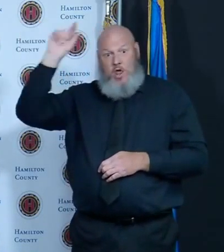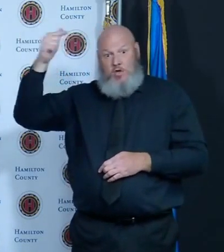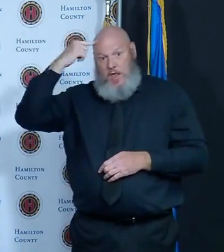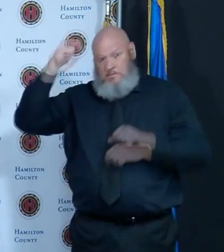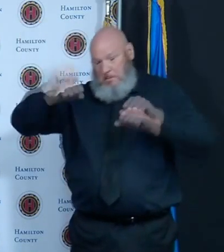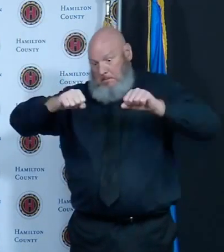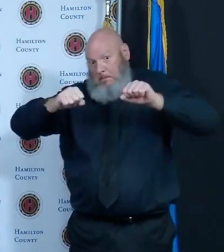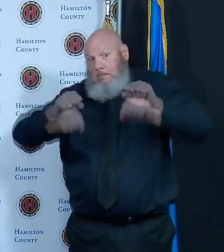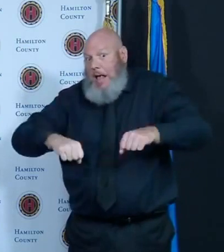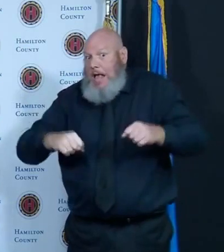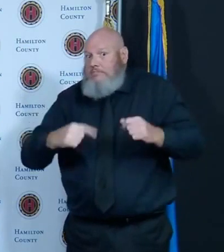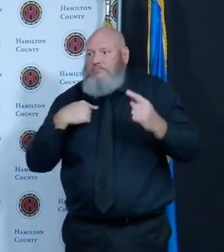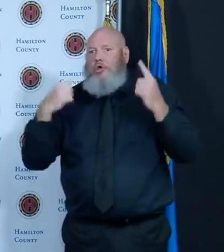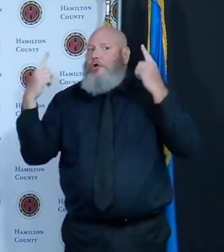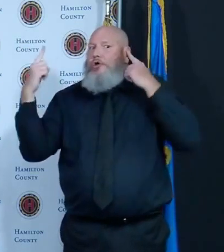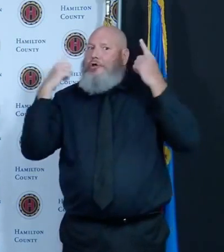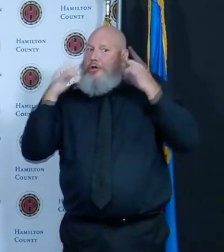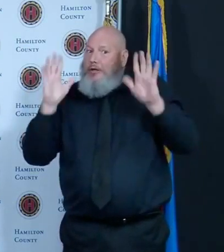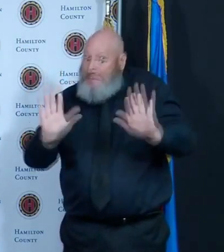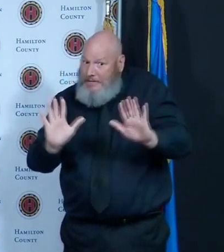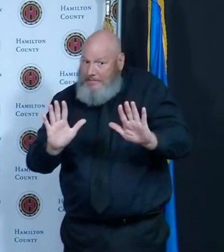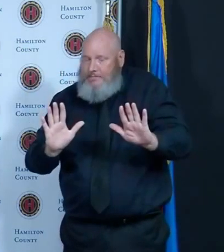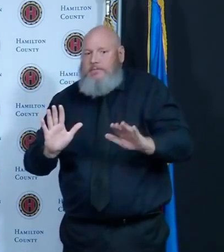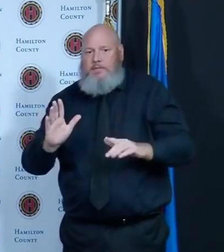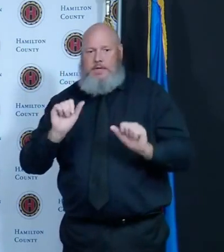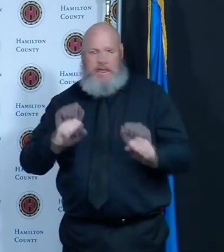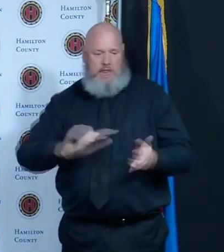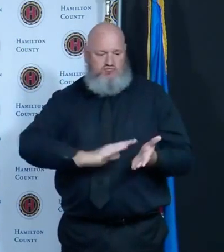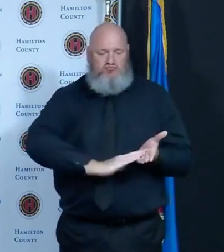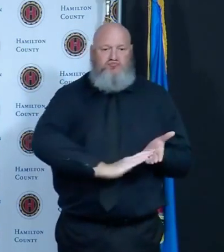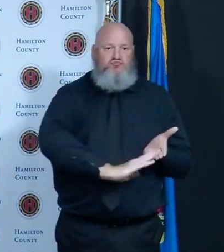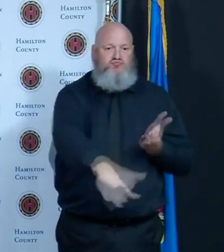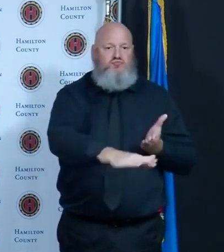this is going to look like a grant for our small businesses in our community.